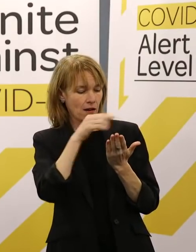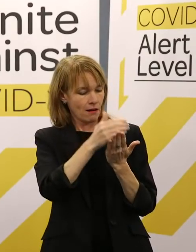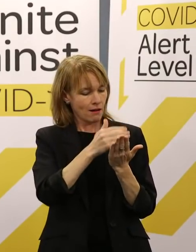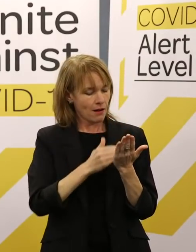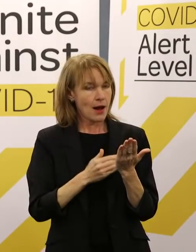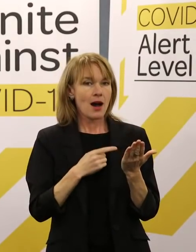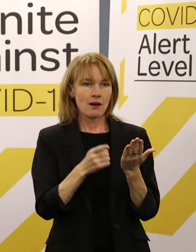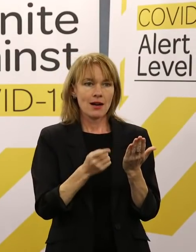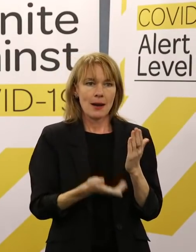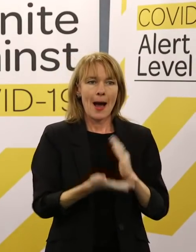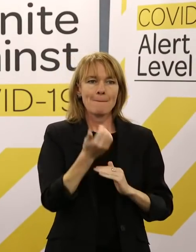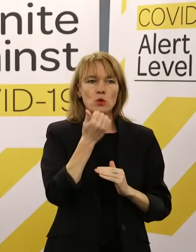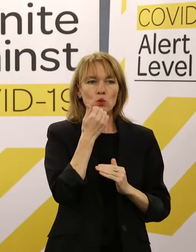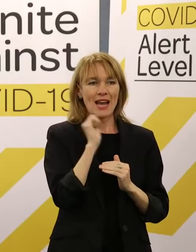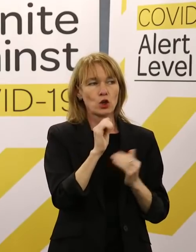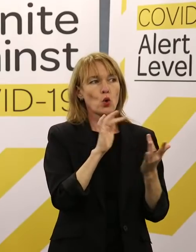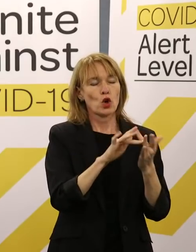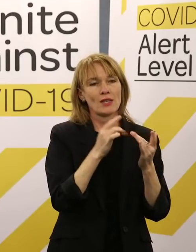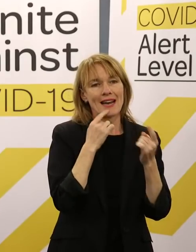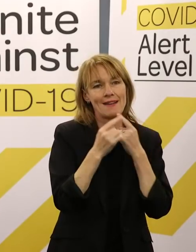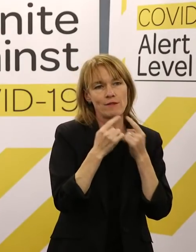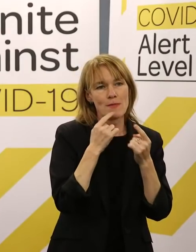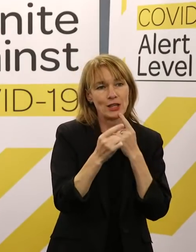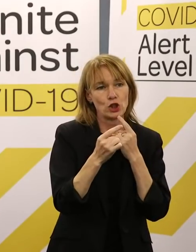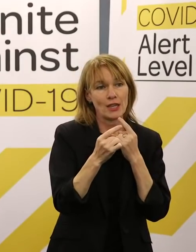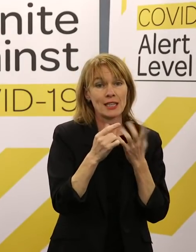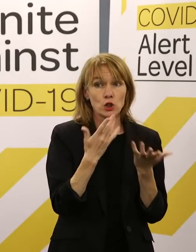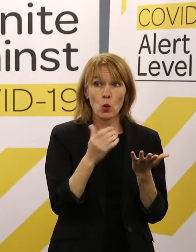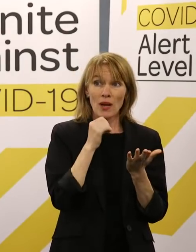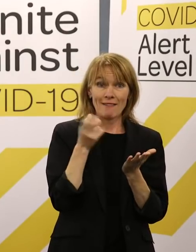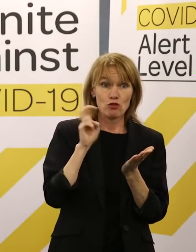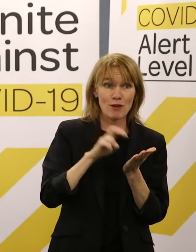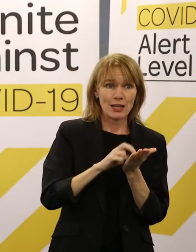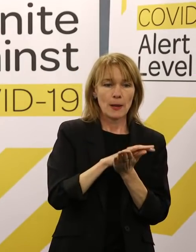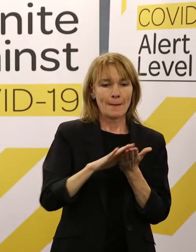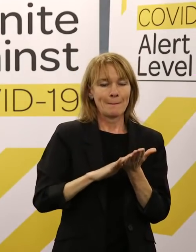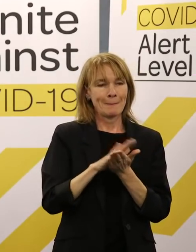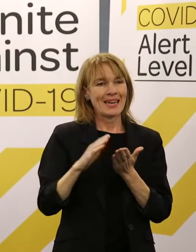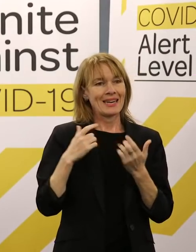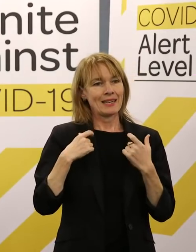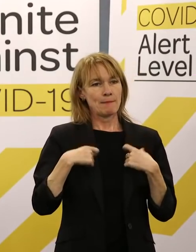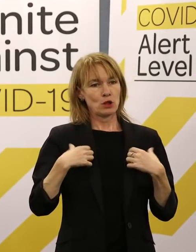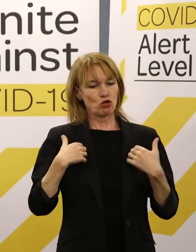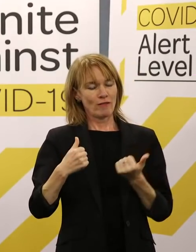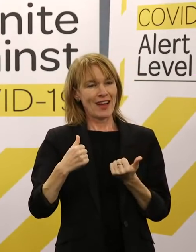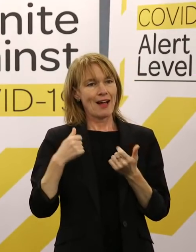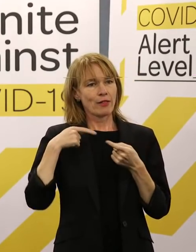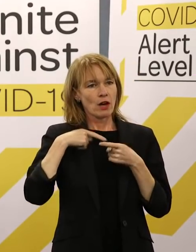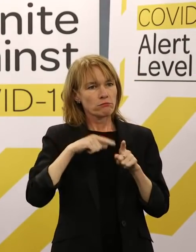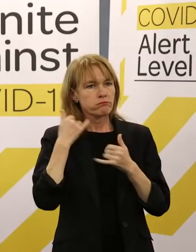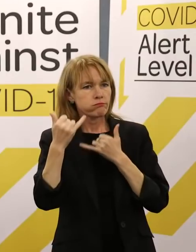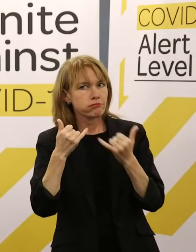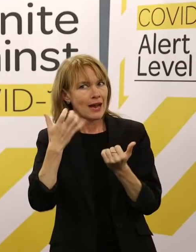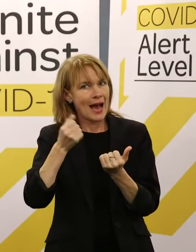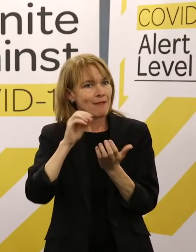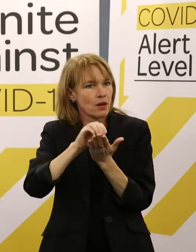contact information for people who have registered. So please do, if you haven't downloaded that app, please do so and